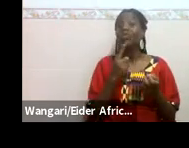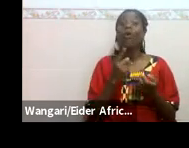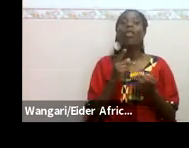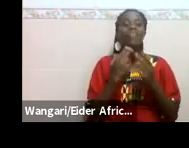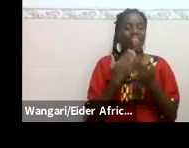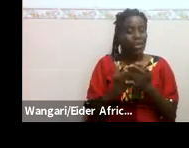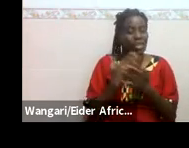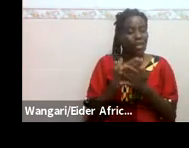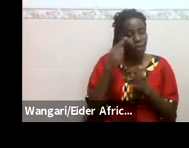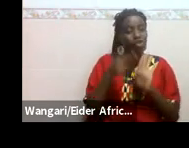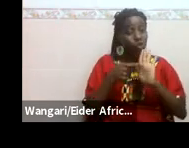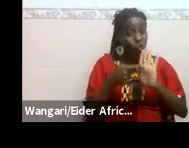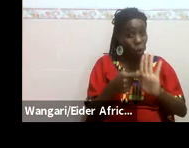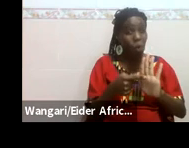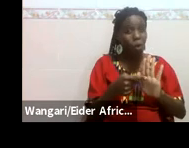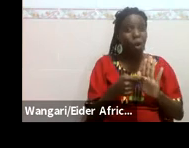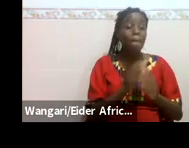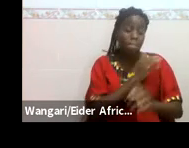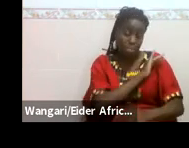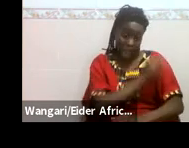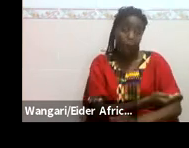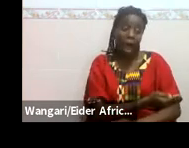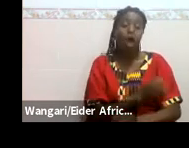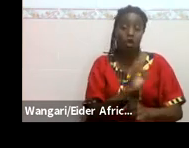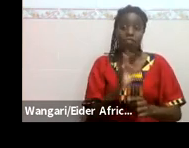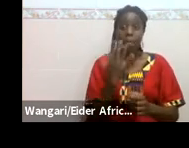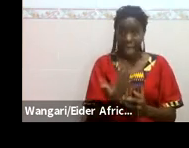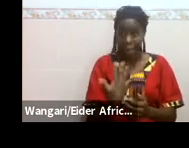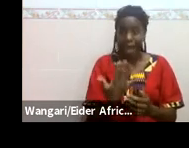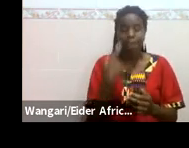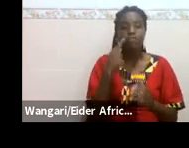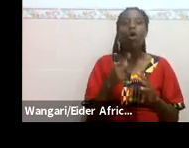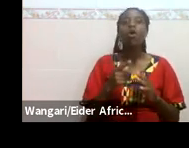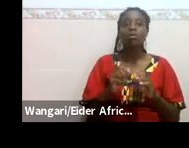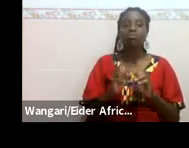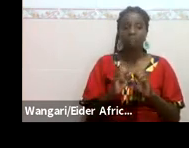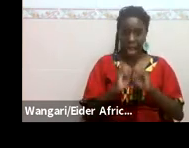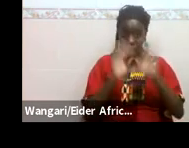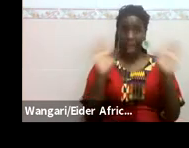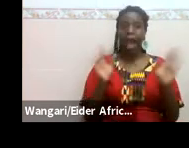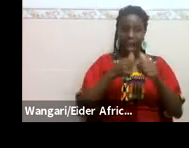of gives back to the scholars. Yes, Becky, you'd like to speak?